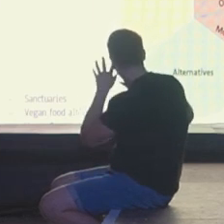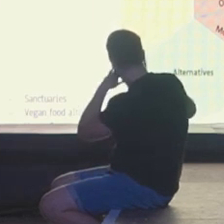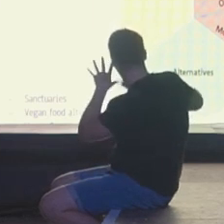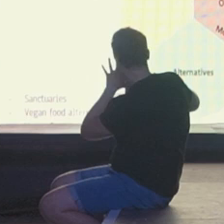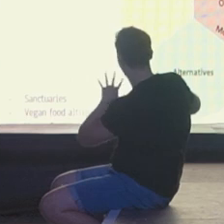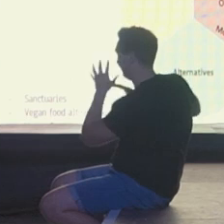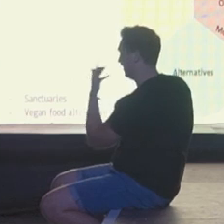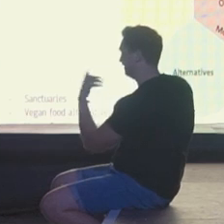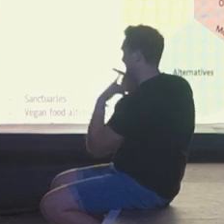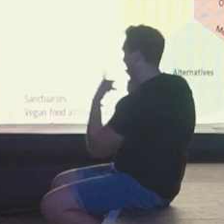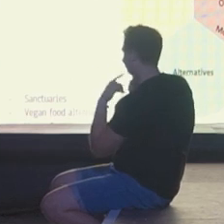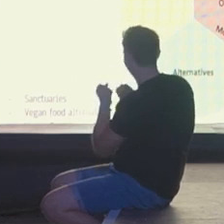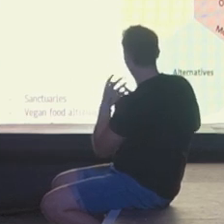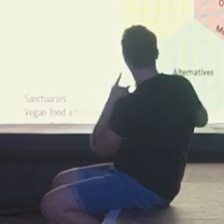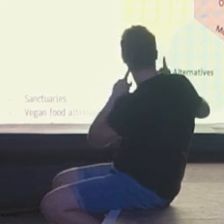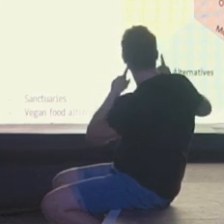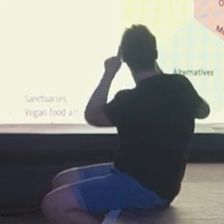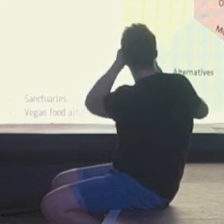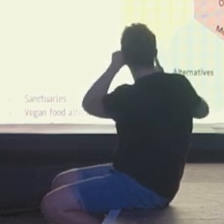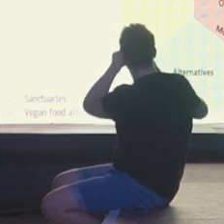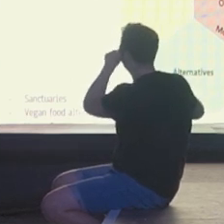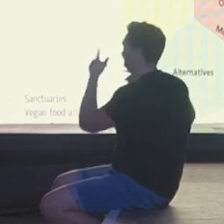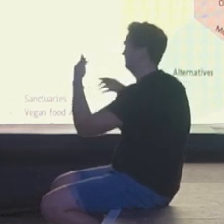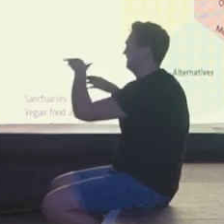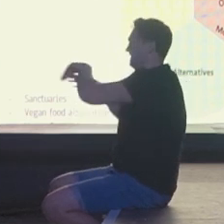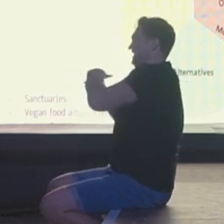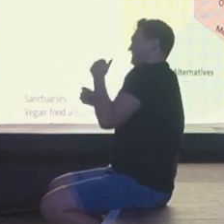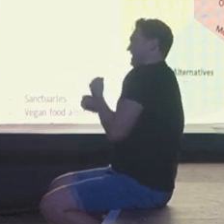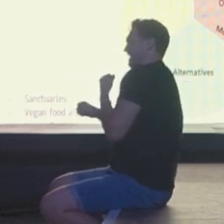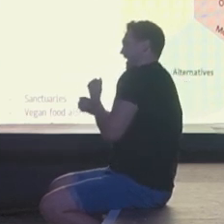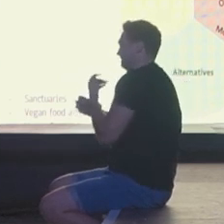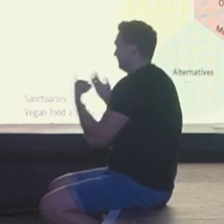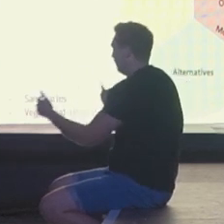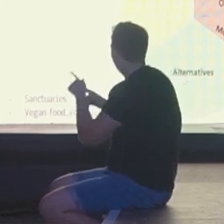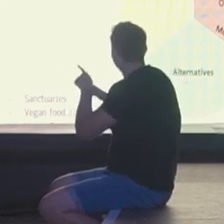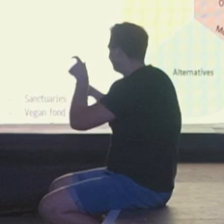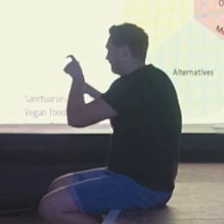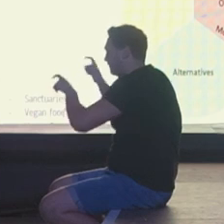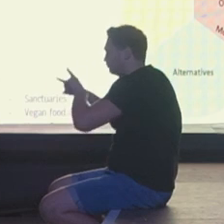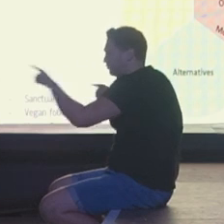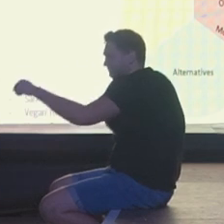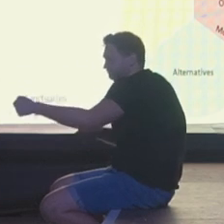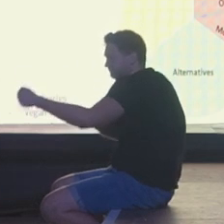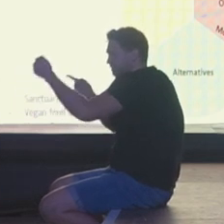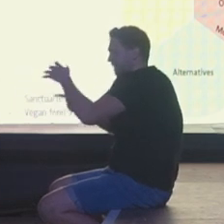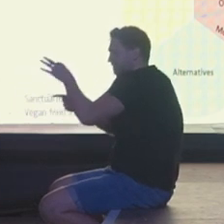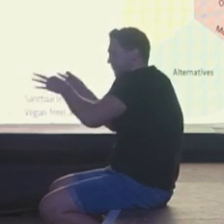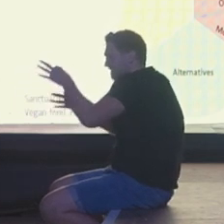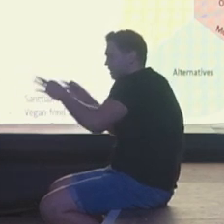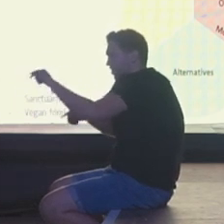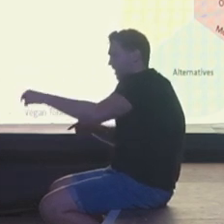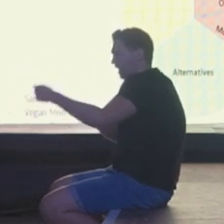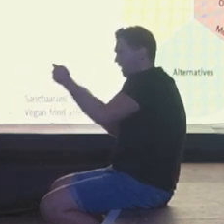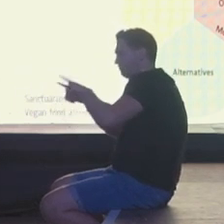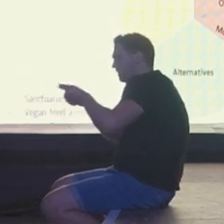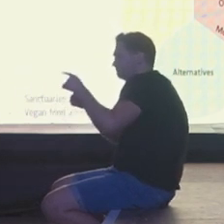crazy. So, and then for the next bit, inside game. So this is people who are challenging our political system from the inside. So